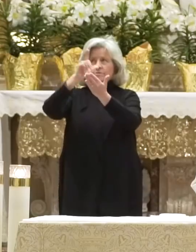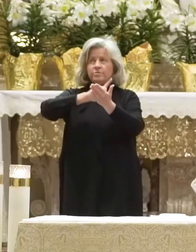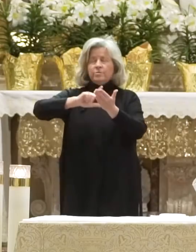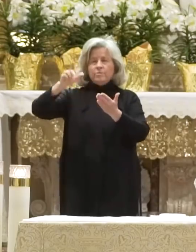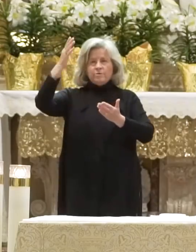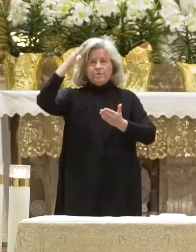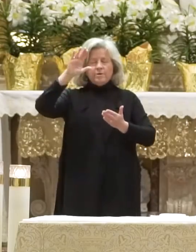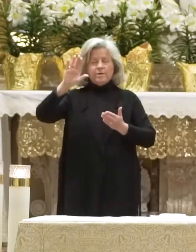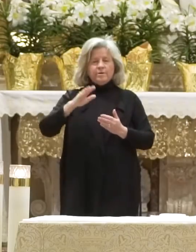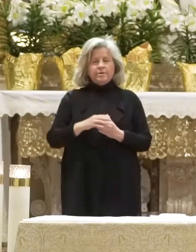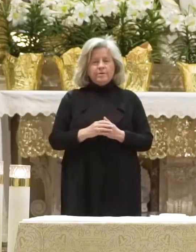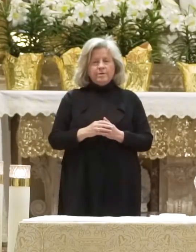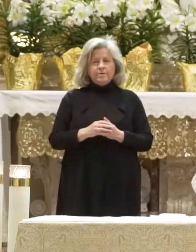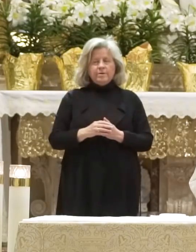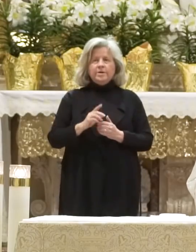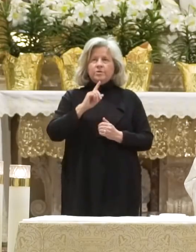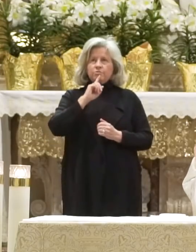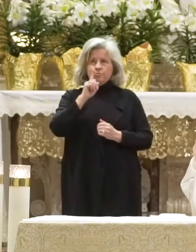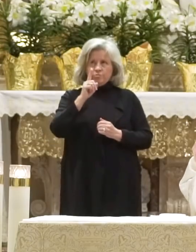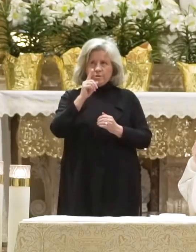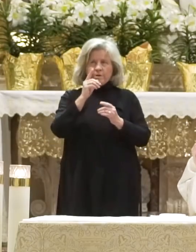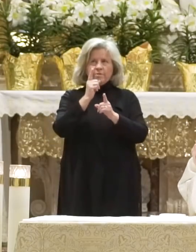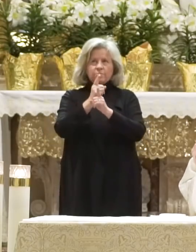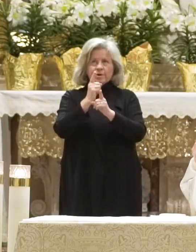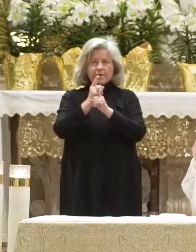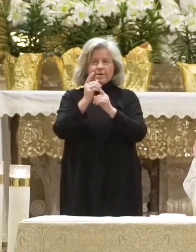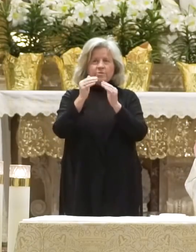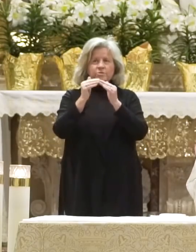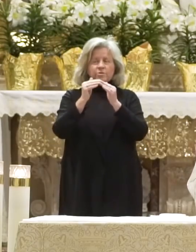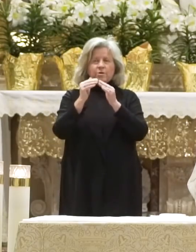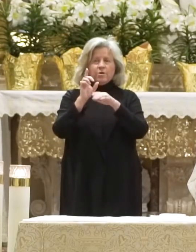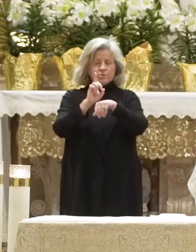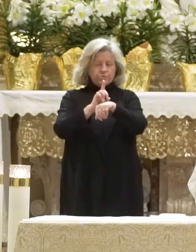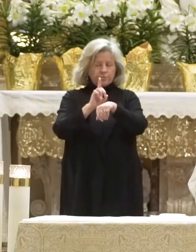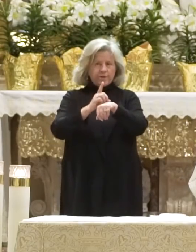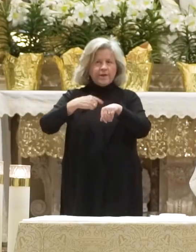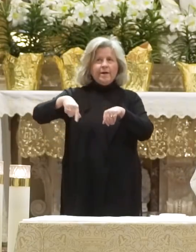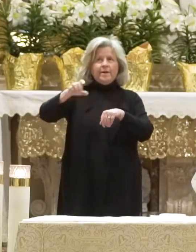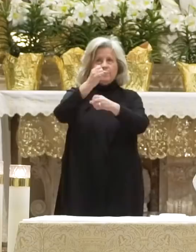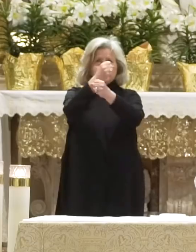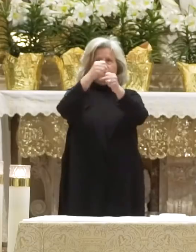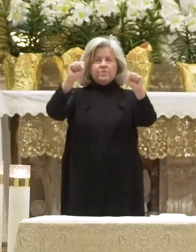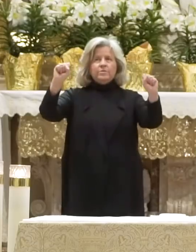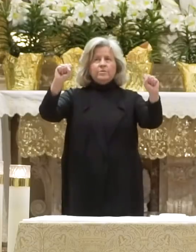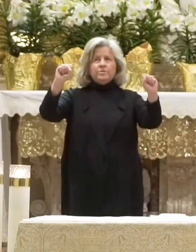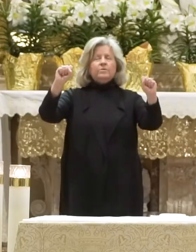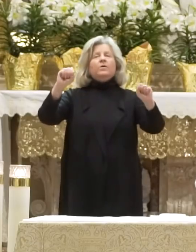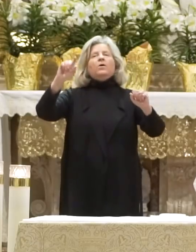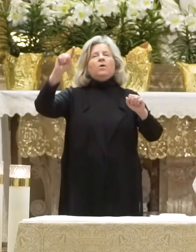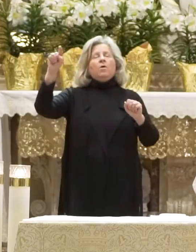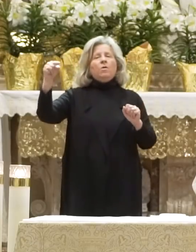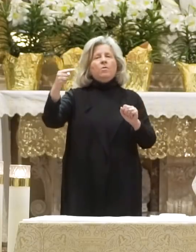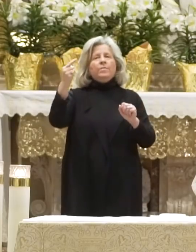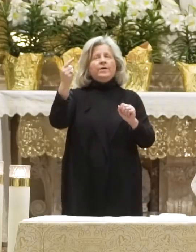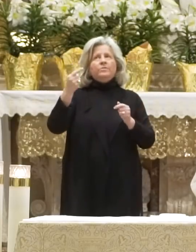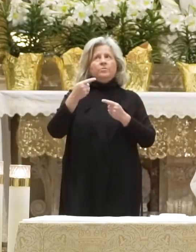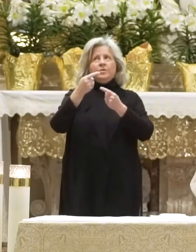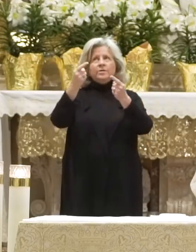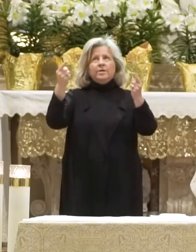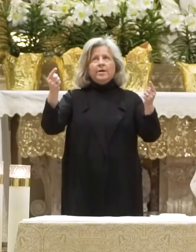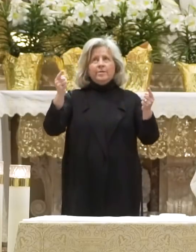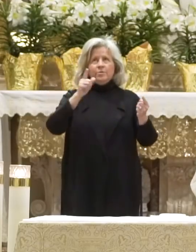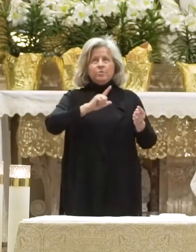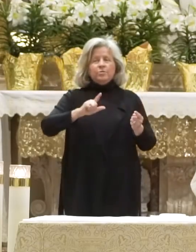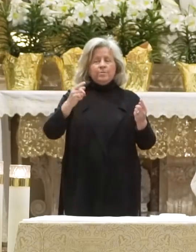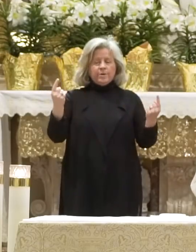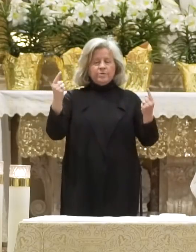is right and just. It is truly right and just, our duty and our salvation, at all times to acclaim you, O Lord, but